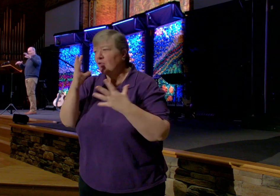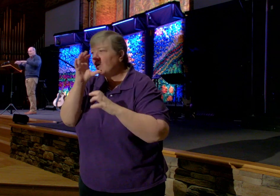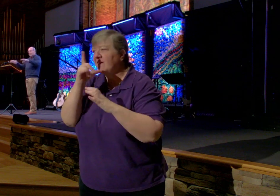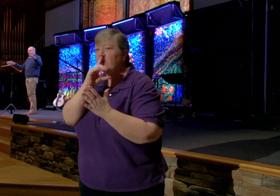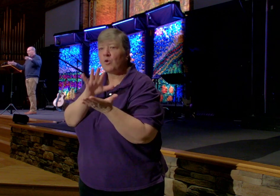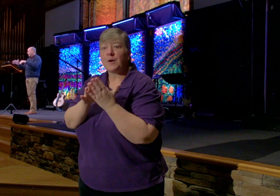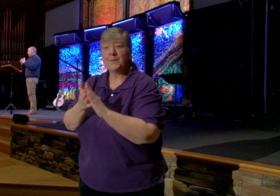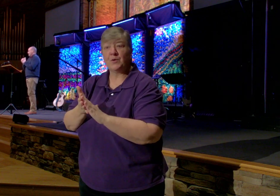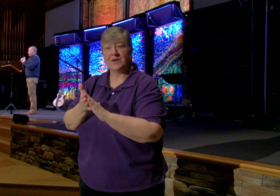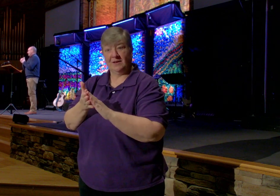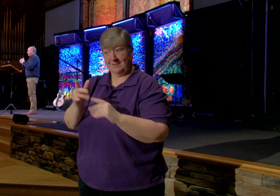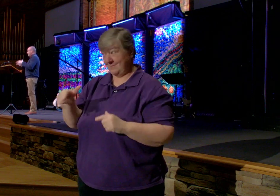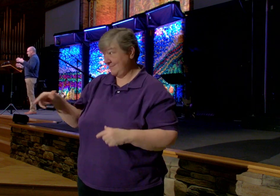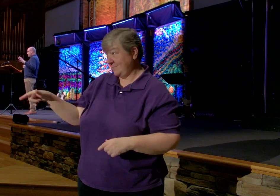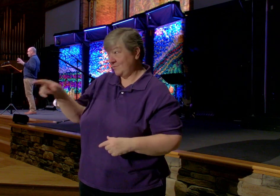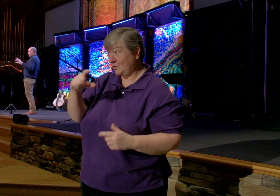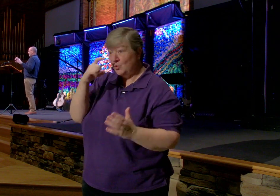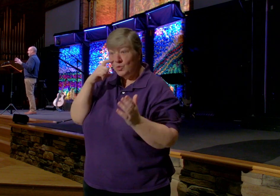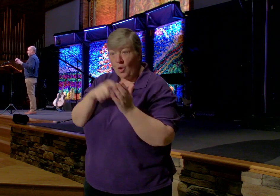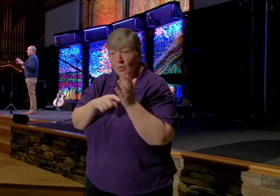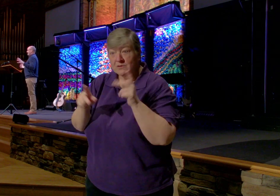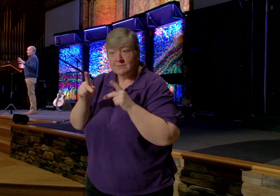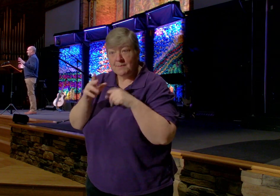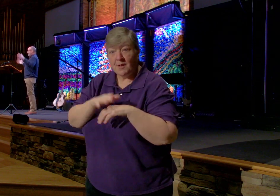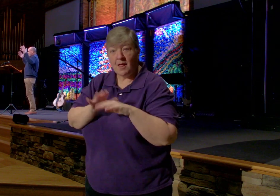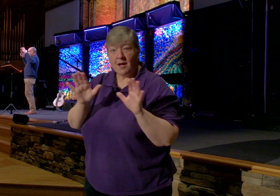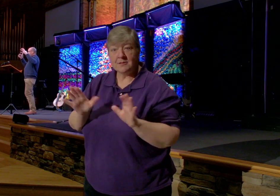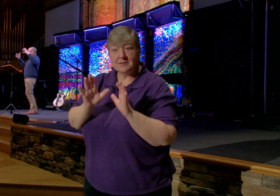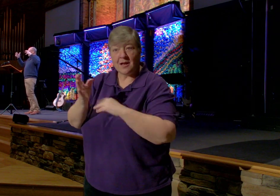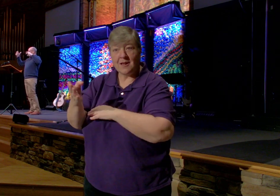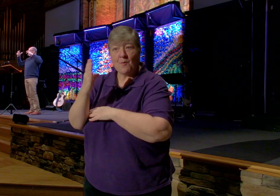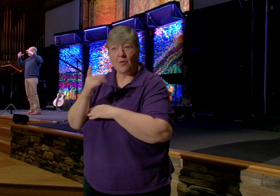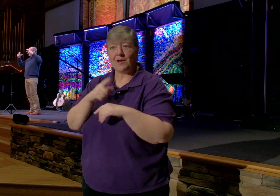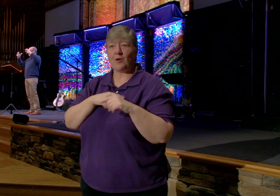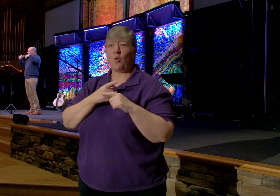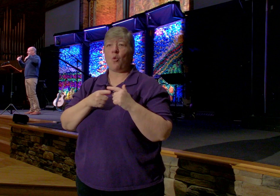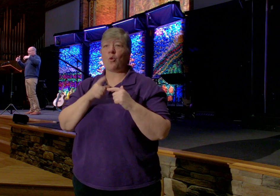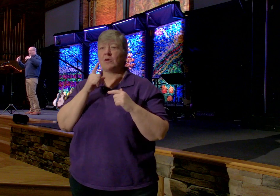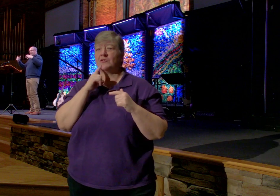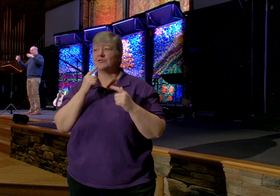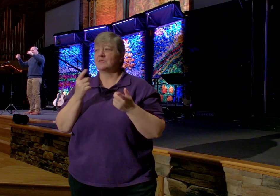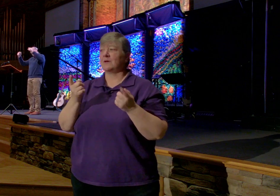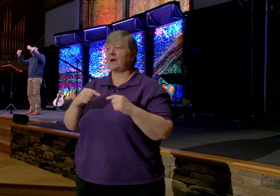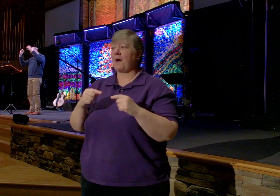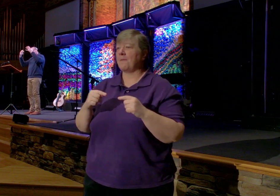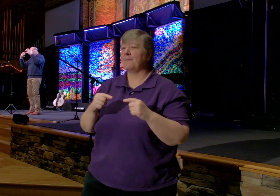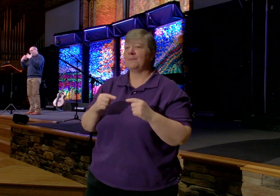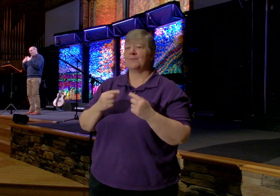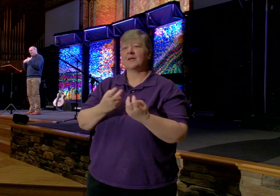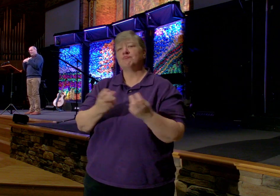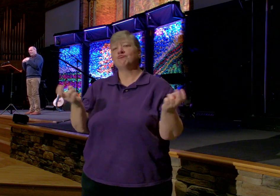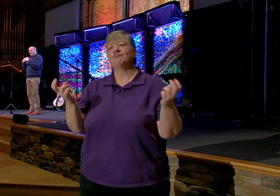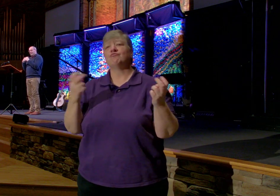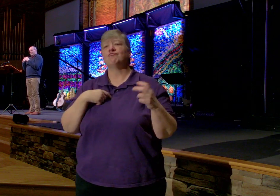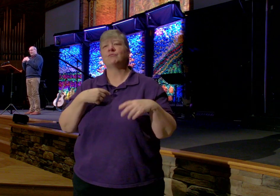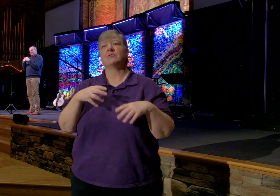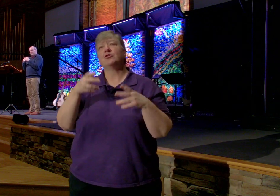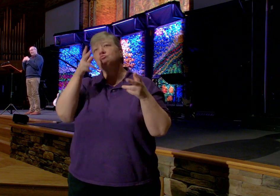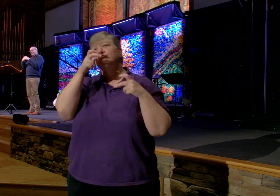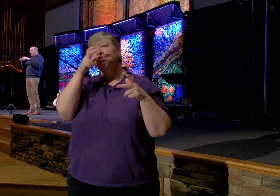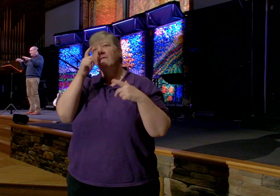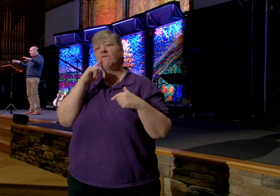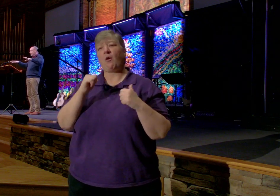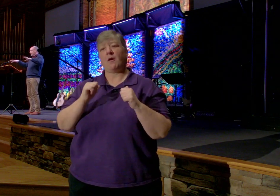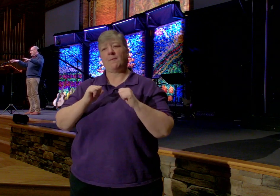community. Do you notice people on Sunday morning? Or do you like just come here just simply, I'm just going